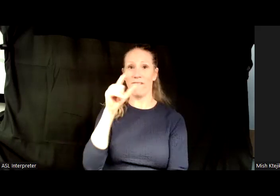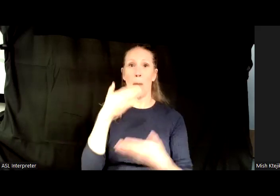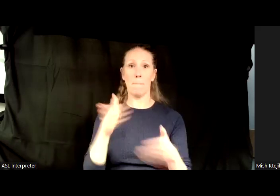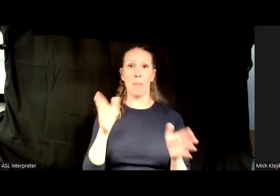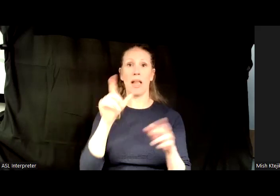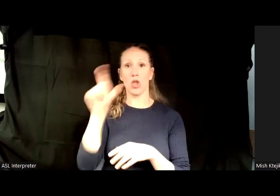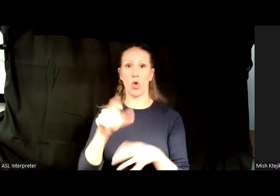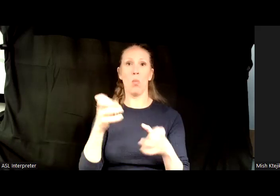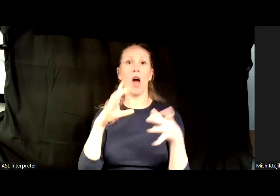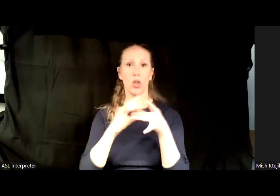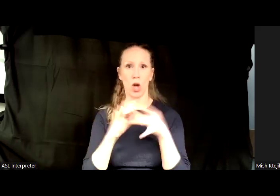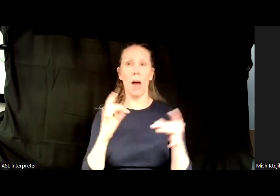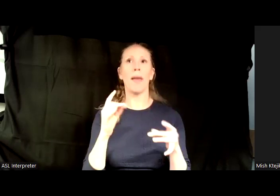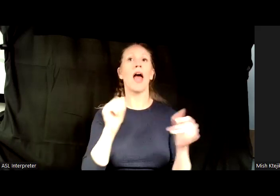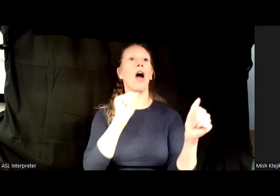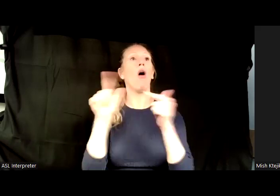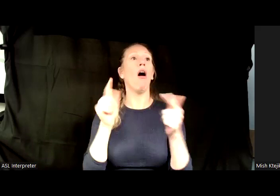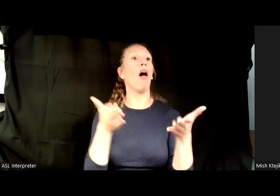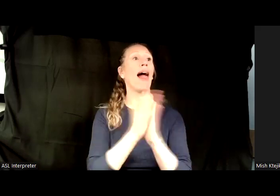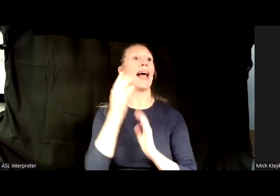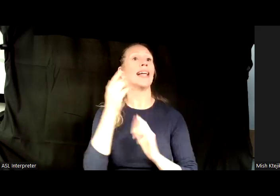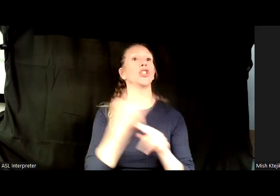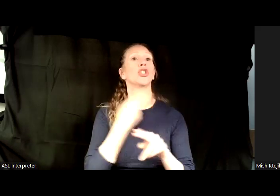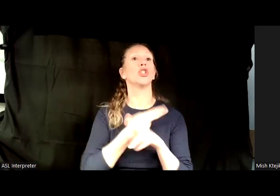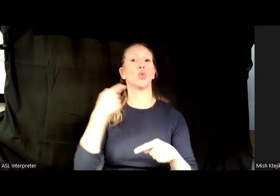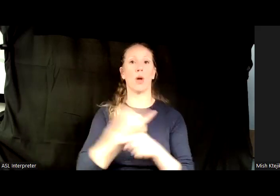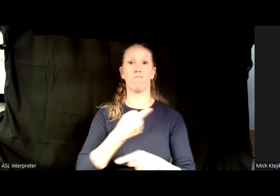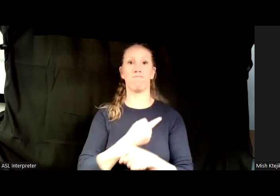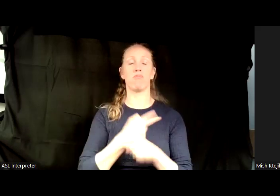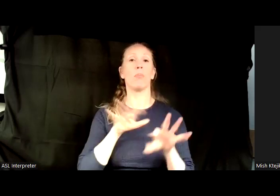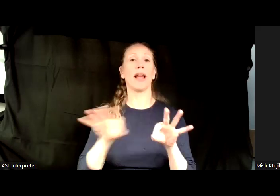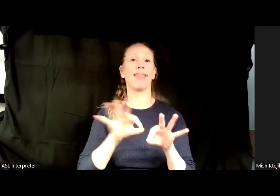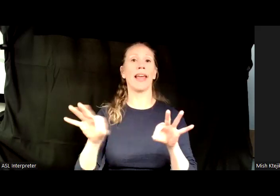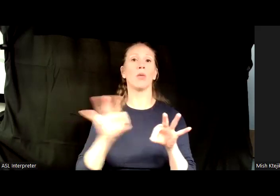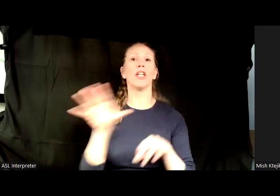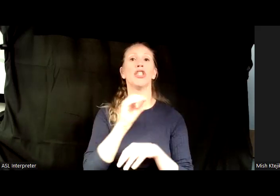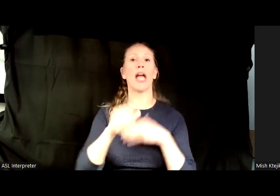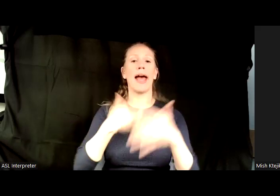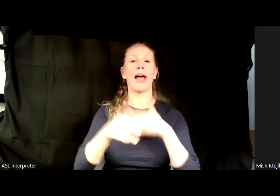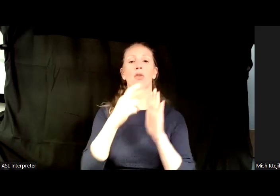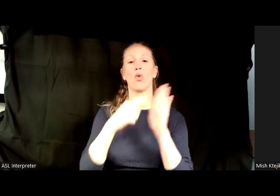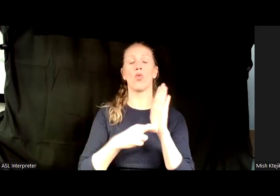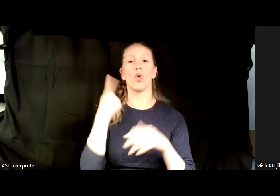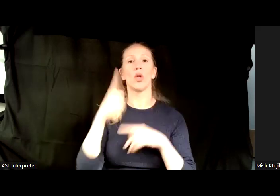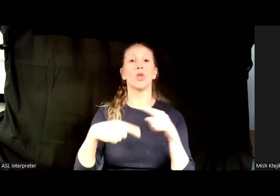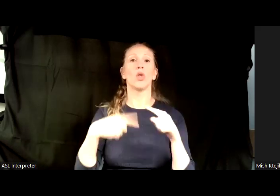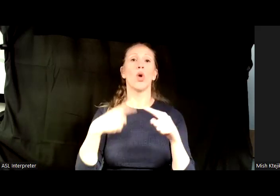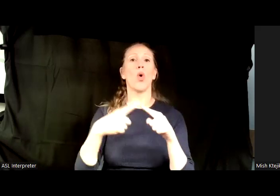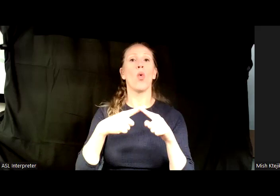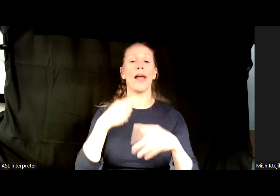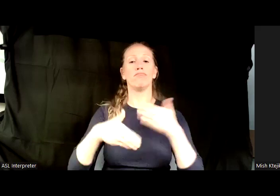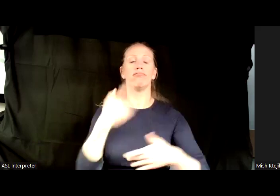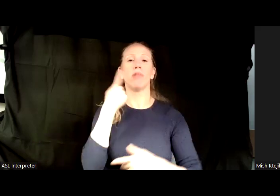Everyone here is asked to use appropriate language, manners, and protocols when conducting board business.